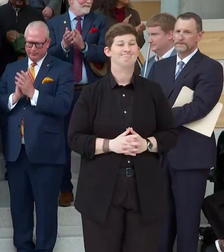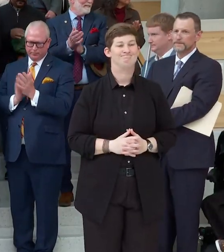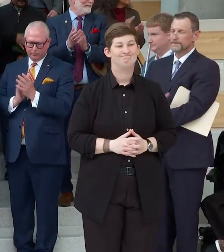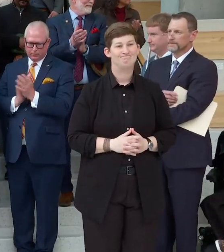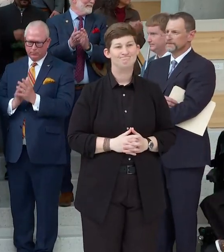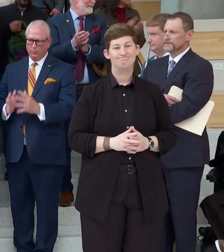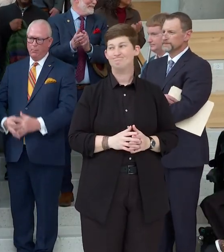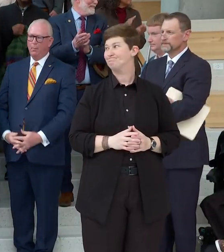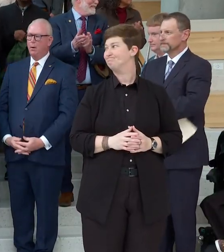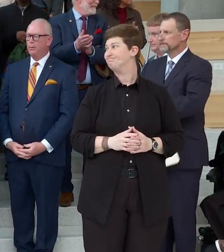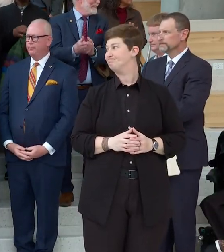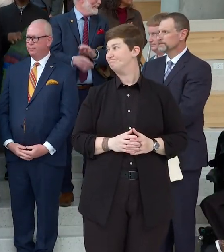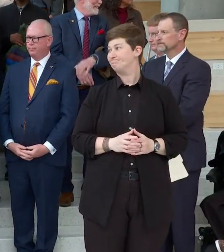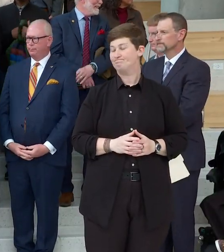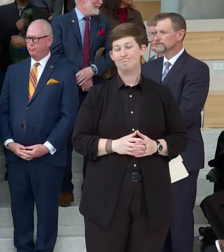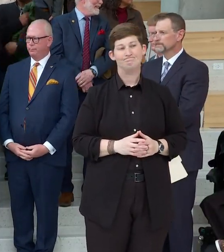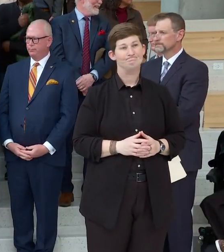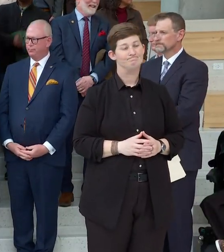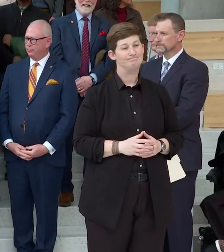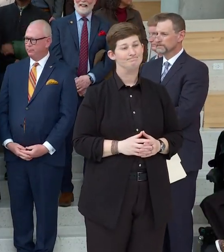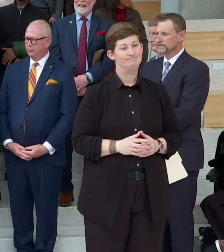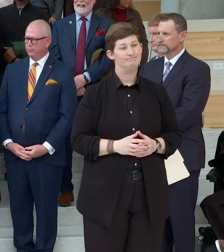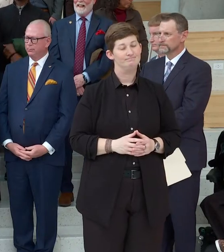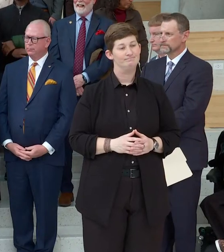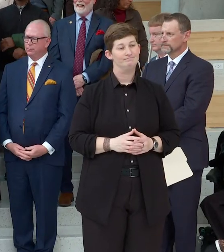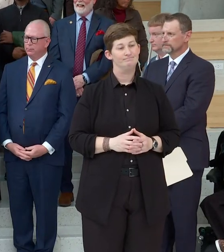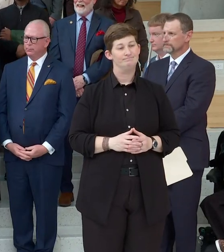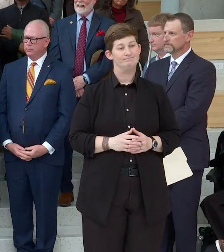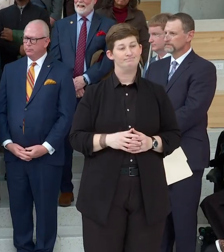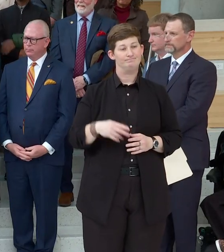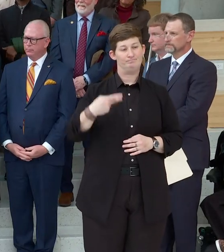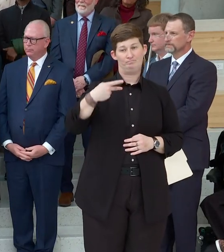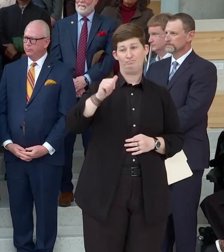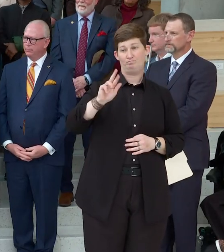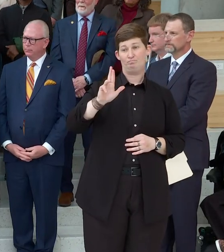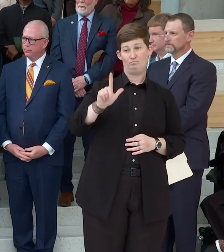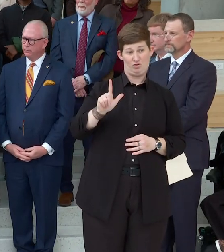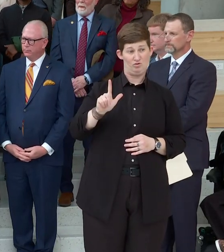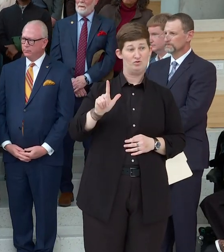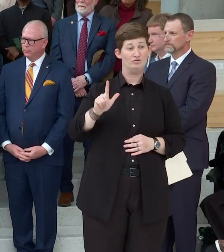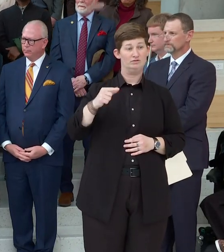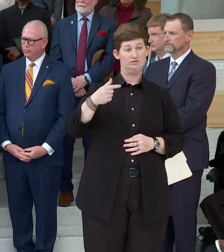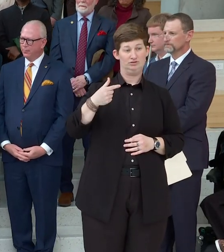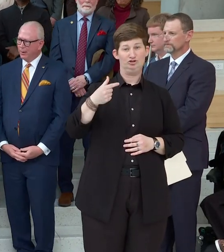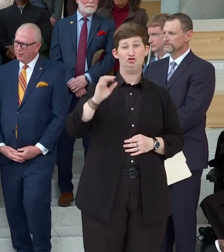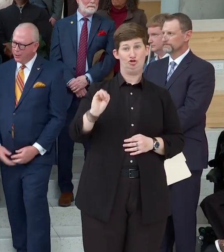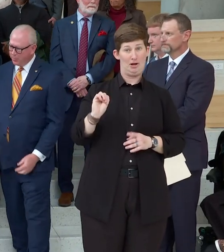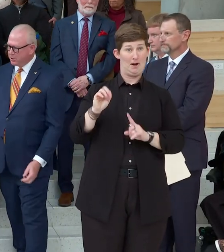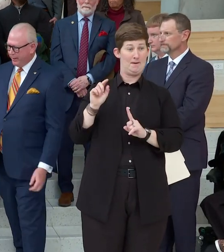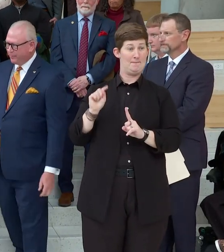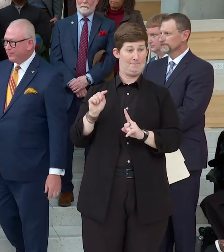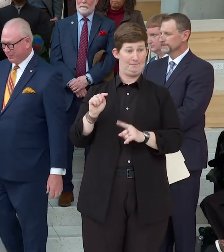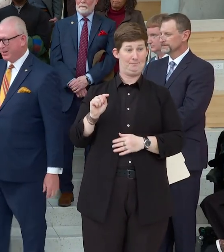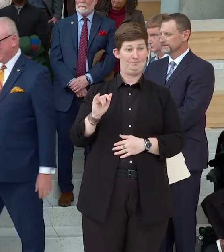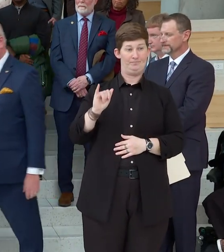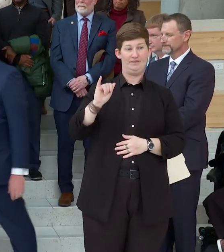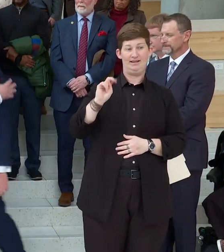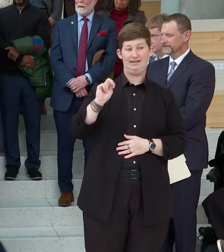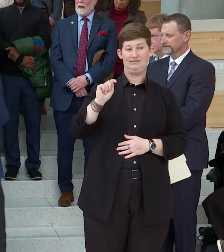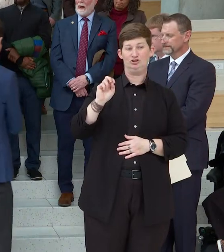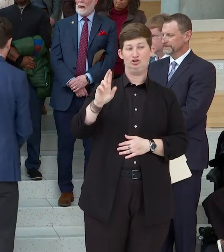Thank you, Angelique. And next is Paul Ohm, the general manager of Intercontinental Hotel. Thank you, Mr. Mayor.